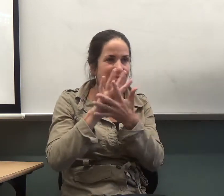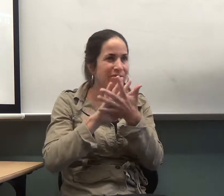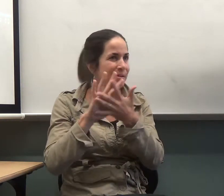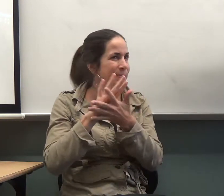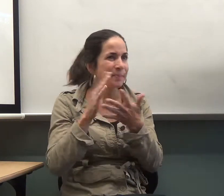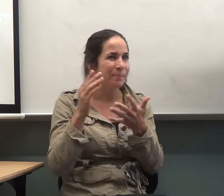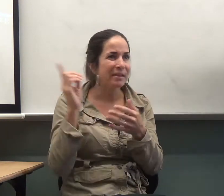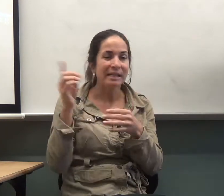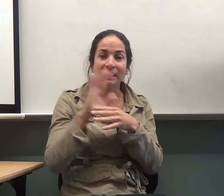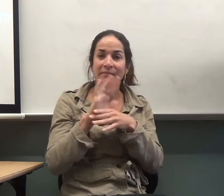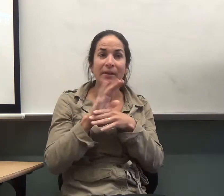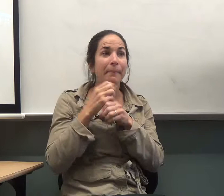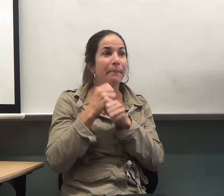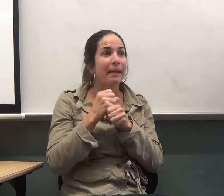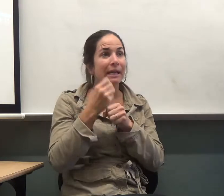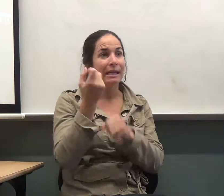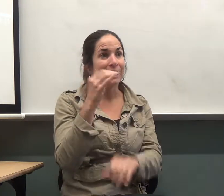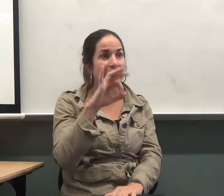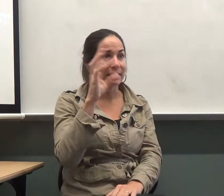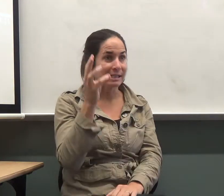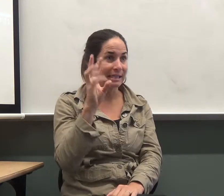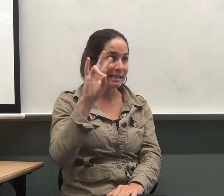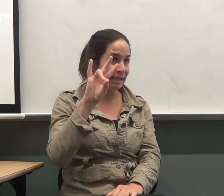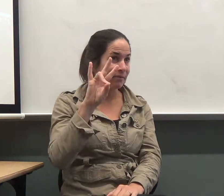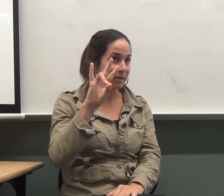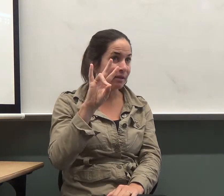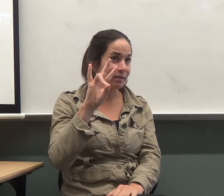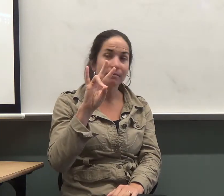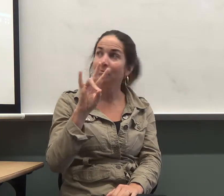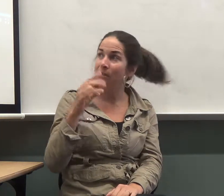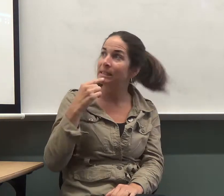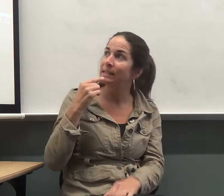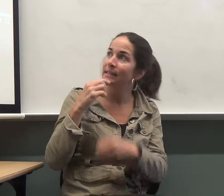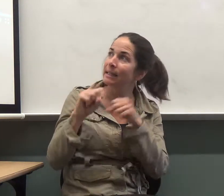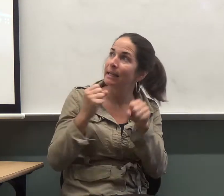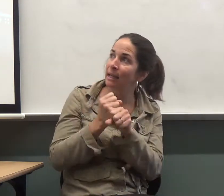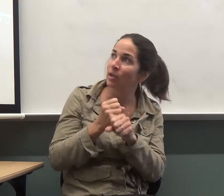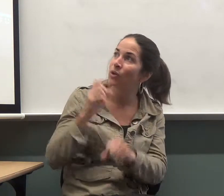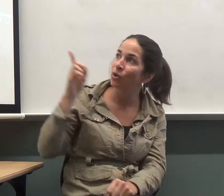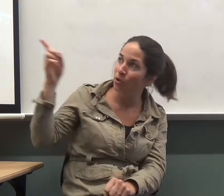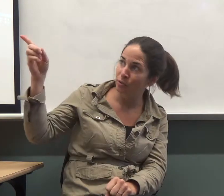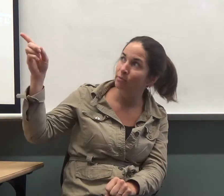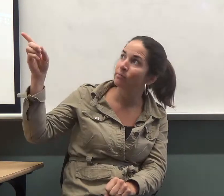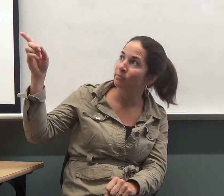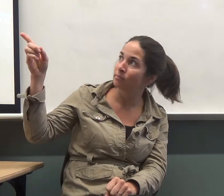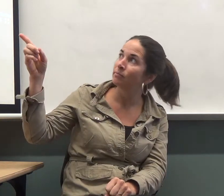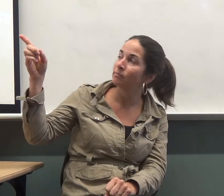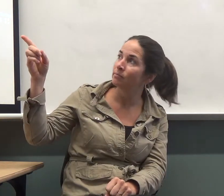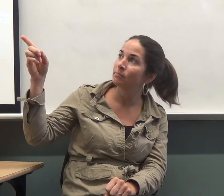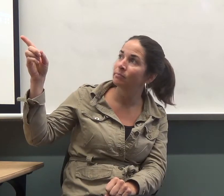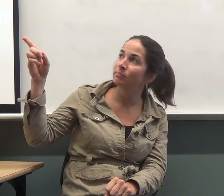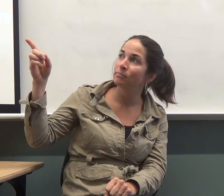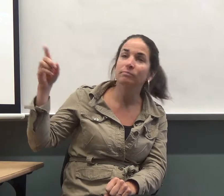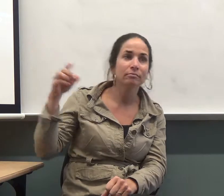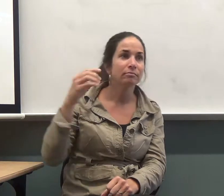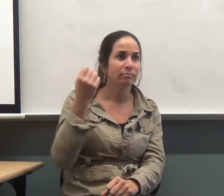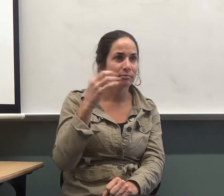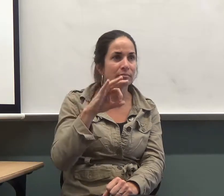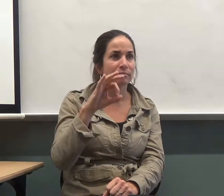was made in 1967. It says, right there on the bottom, it says 67. 1967.